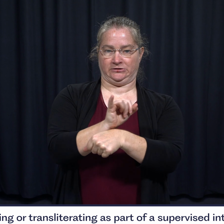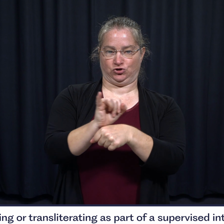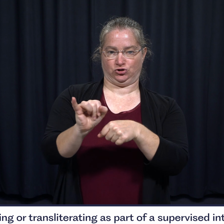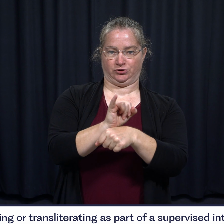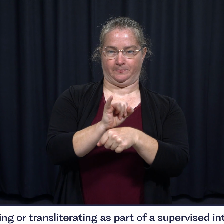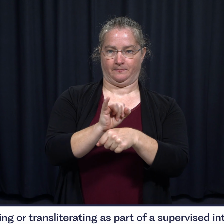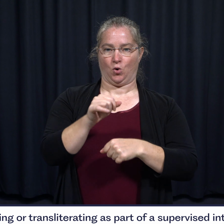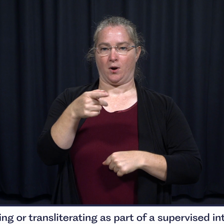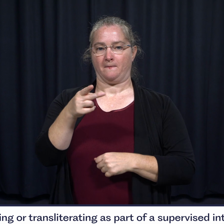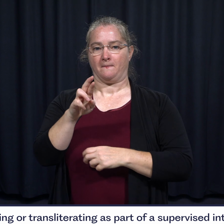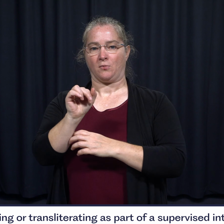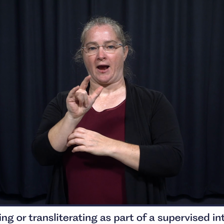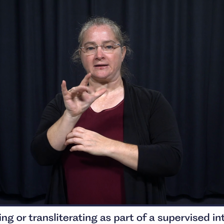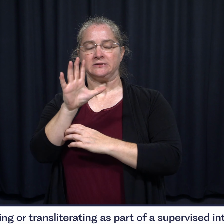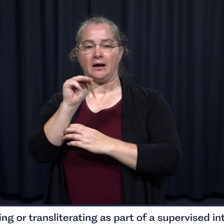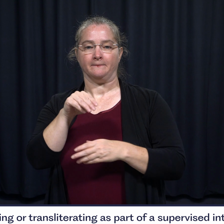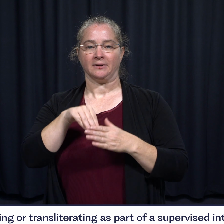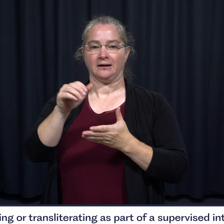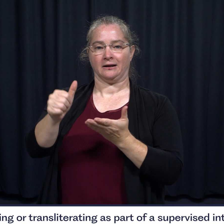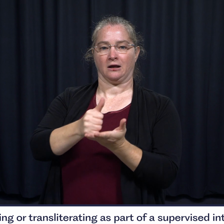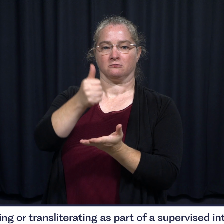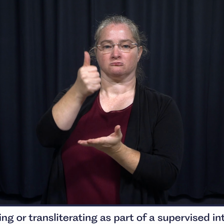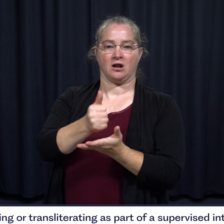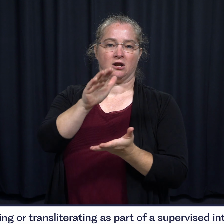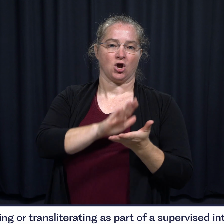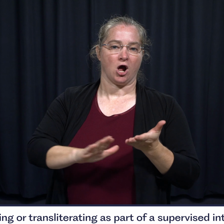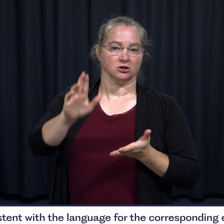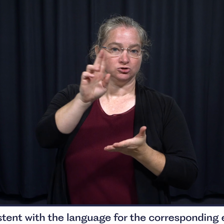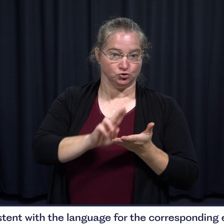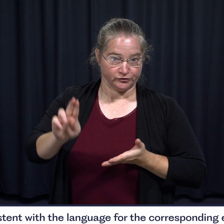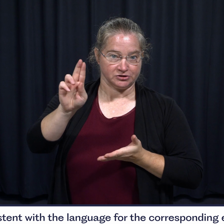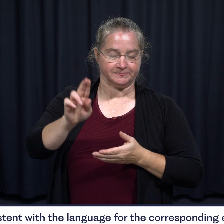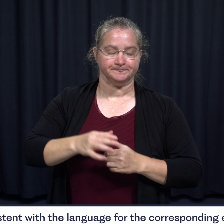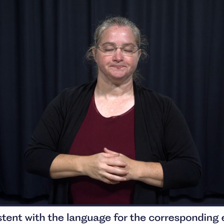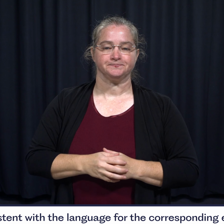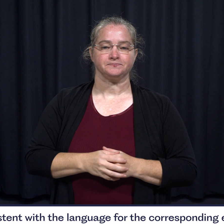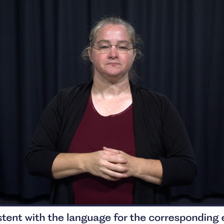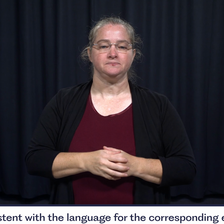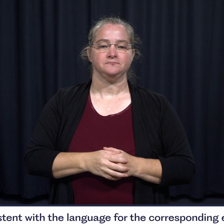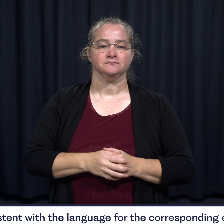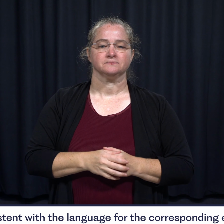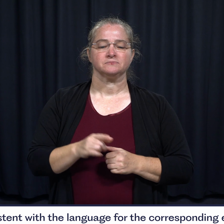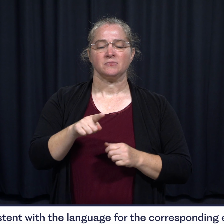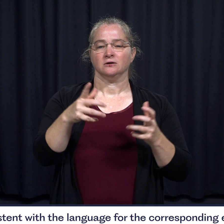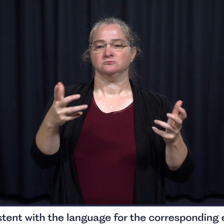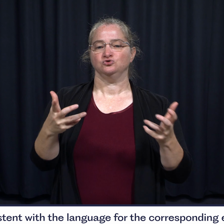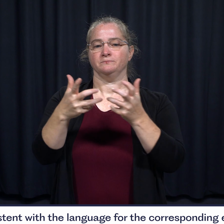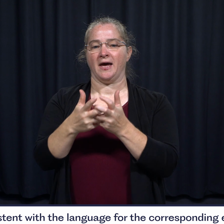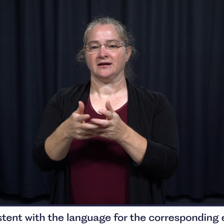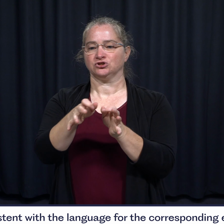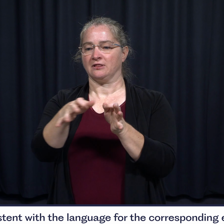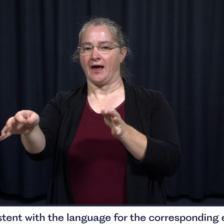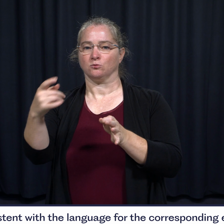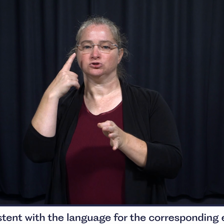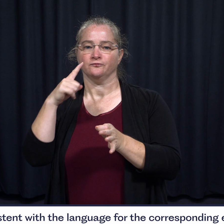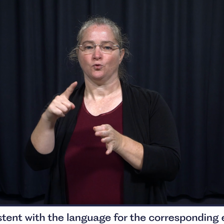practicum at an accredited college or university, to be consistent with the language for the corresponding exemption found